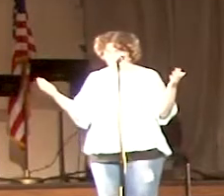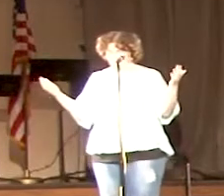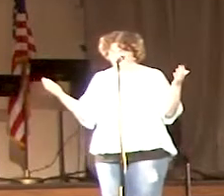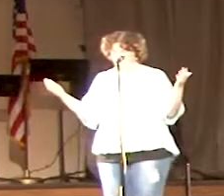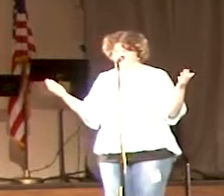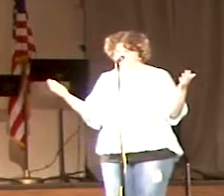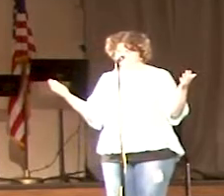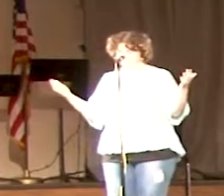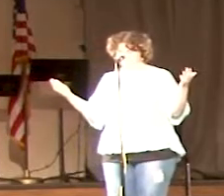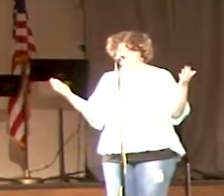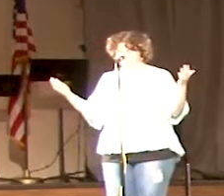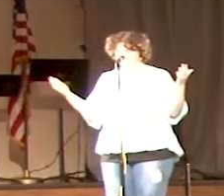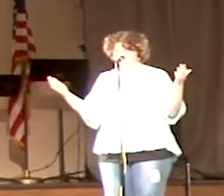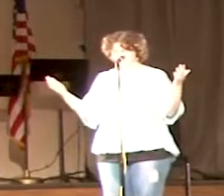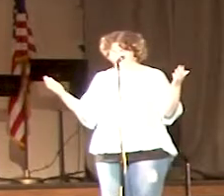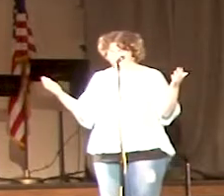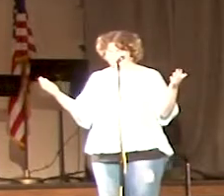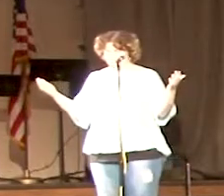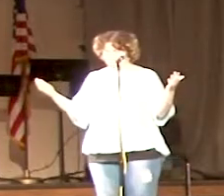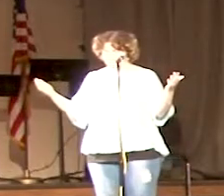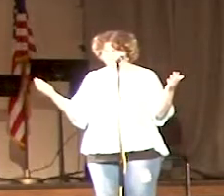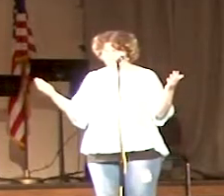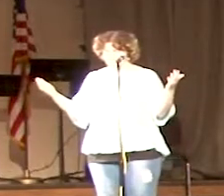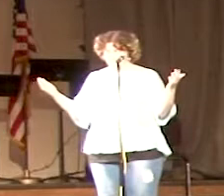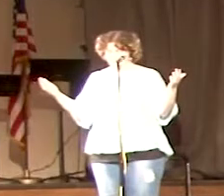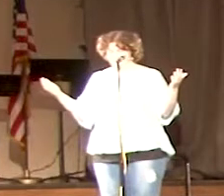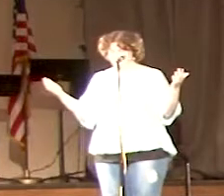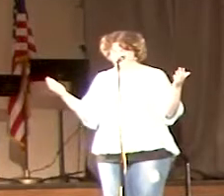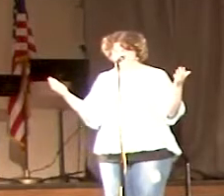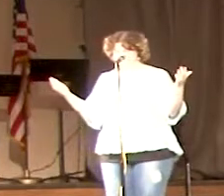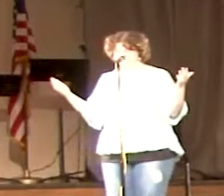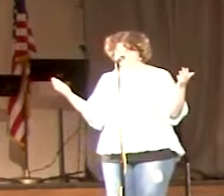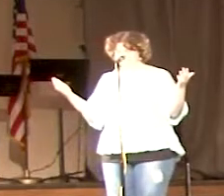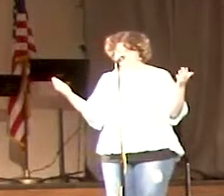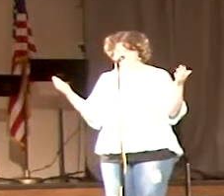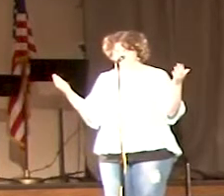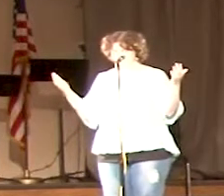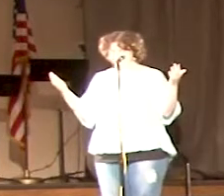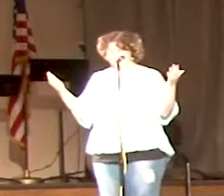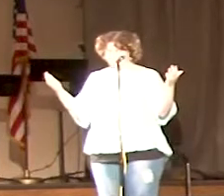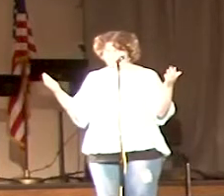stretch his treasure.